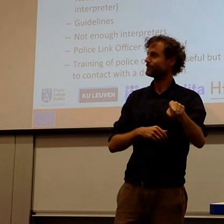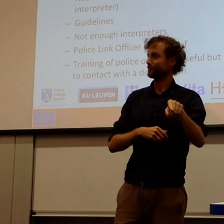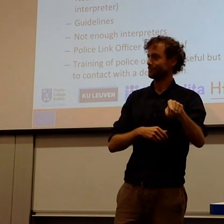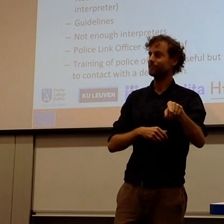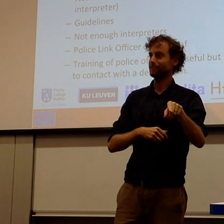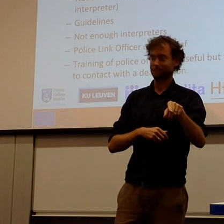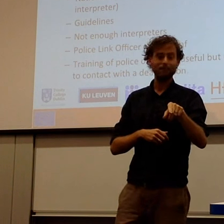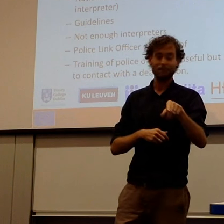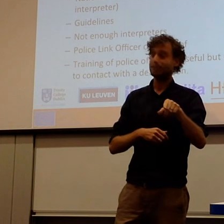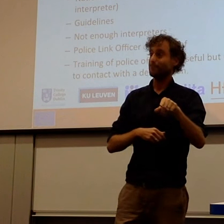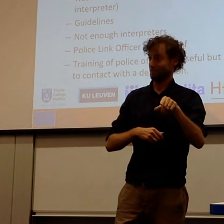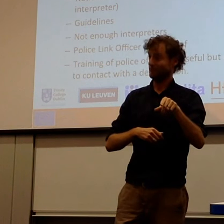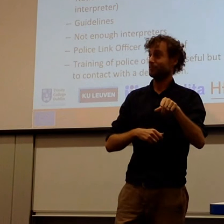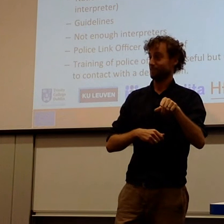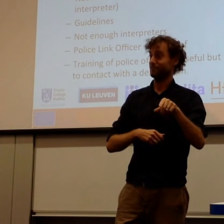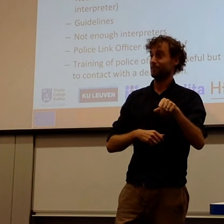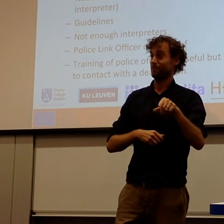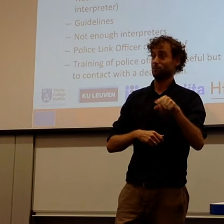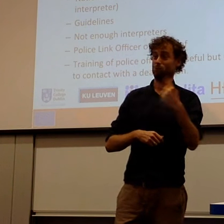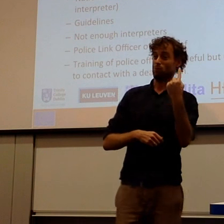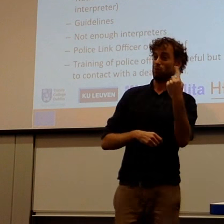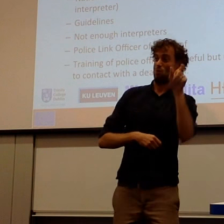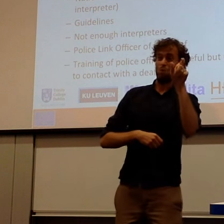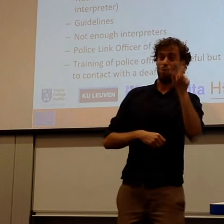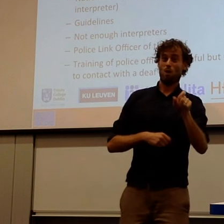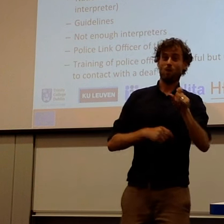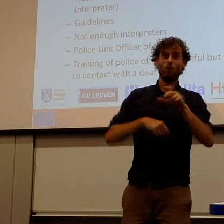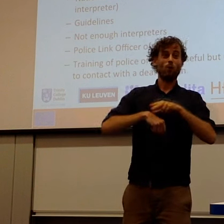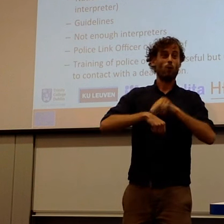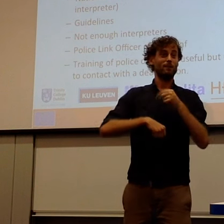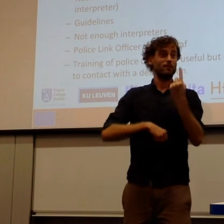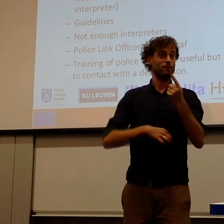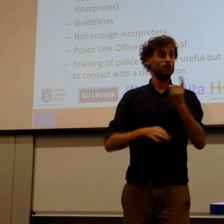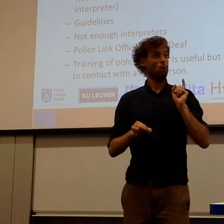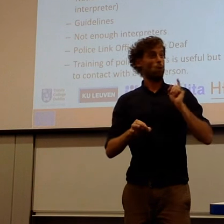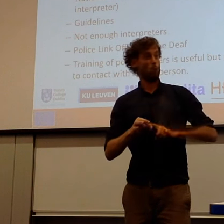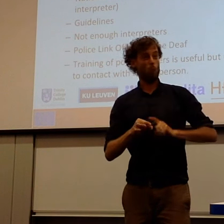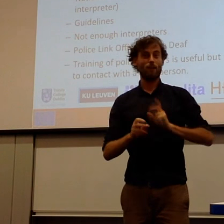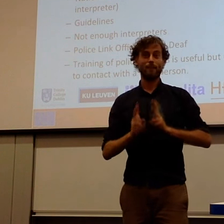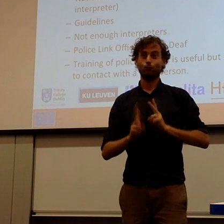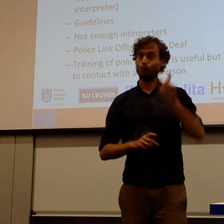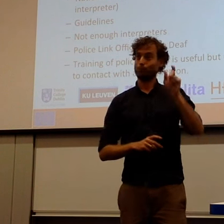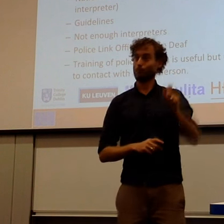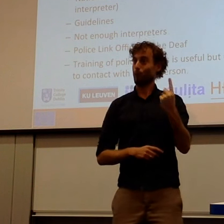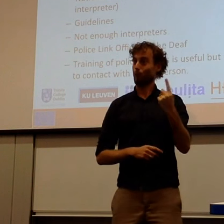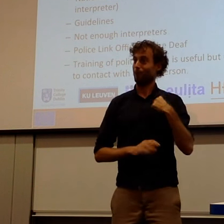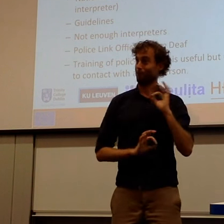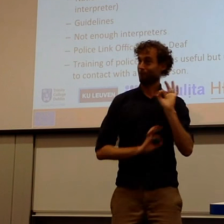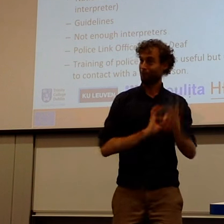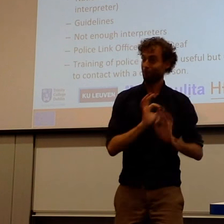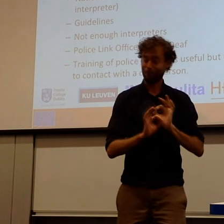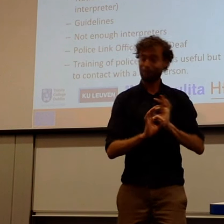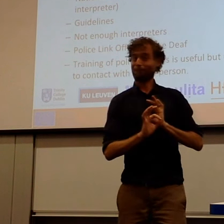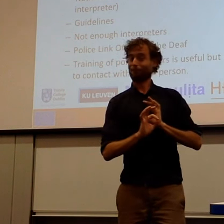also some police officers who were level 6 qualified in sign language. So, a police officer who actually were able